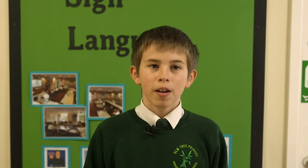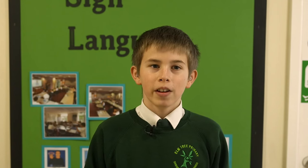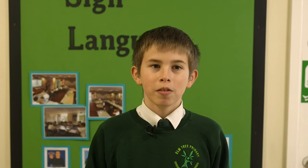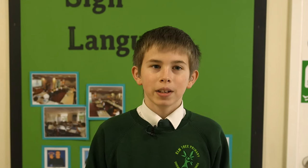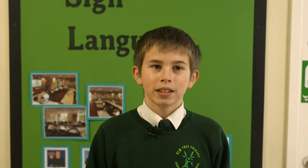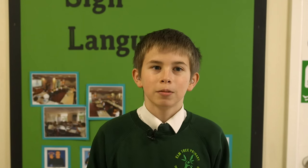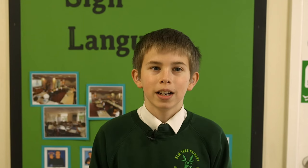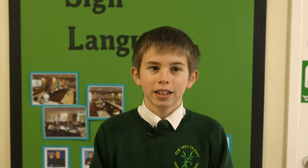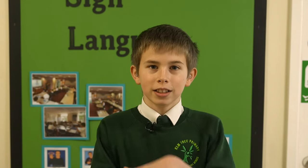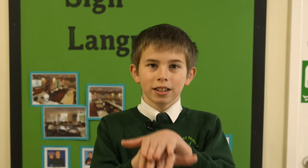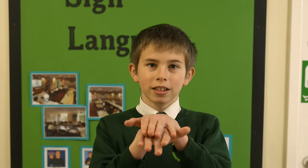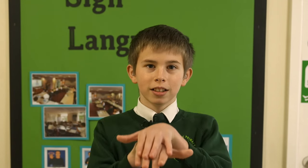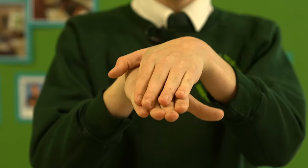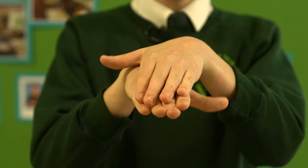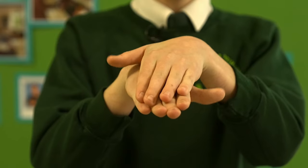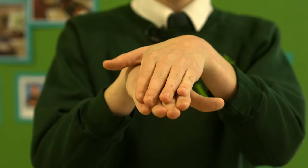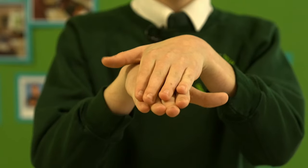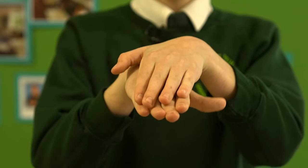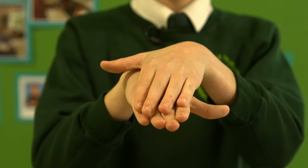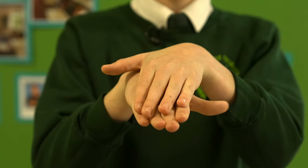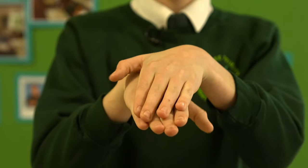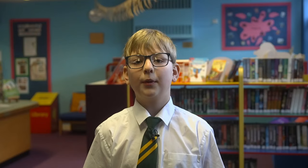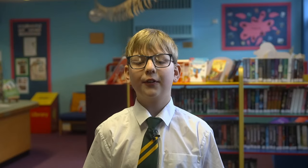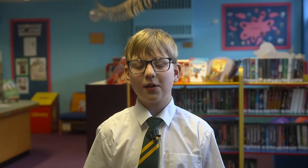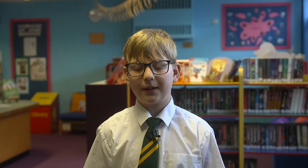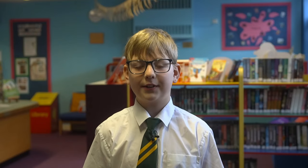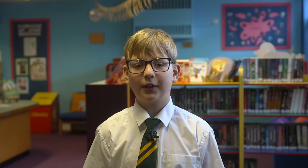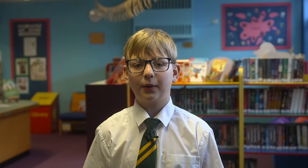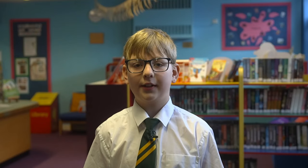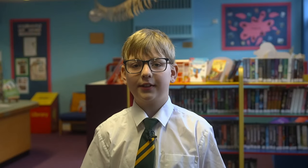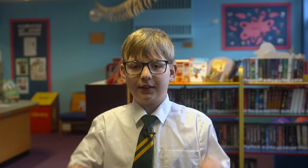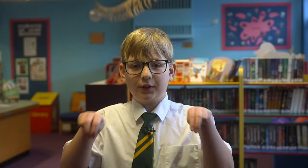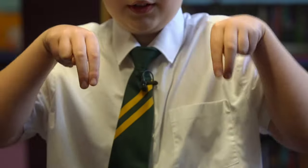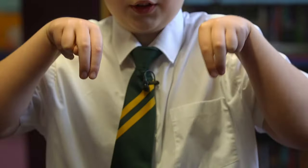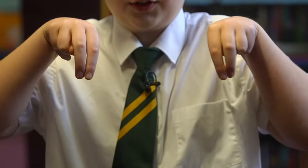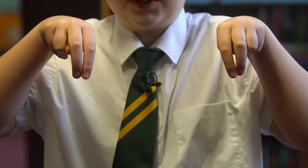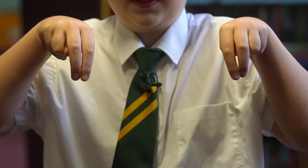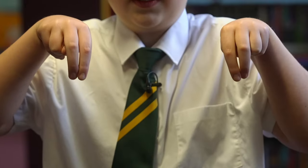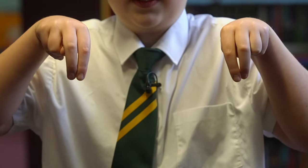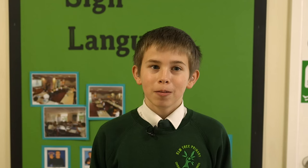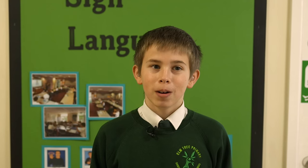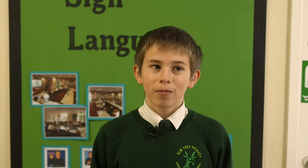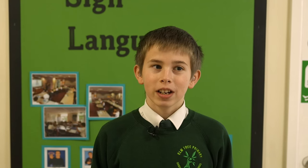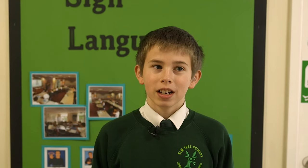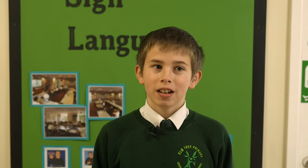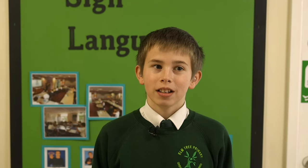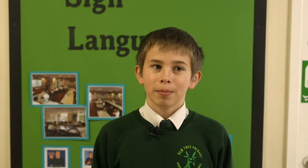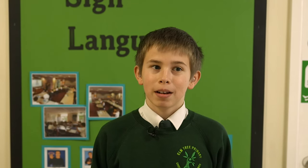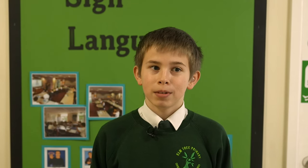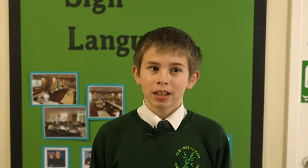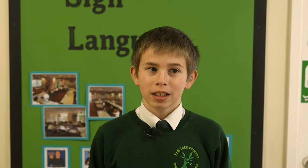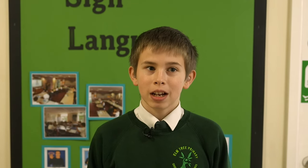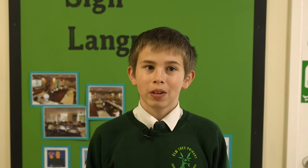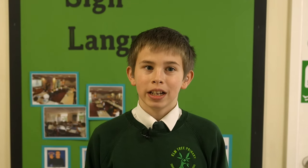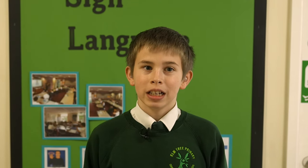My favourite BSL word is turtle. My favourite BSL word is dog. One thing I like